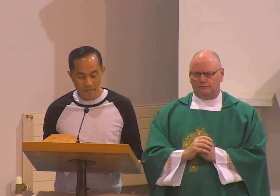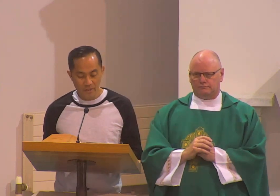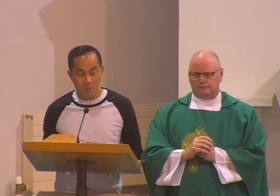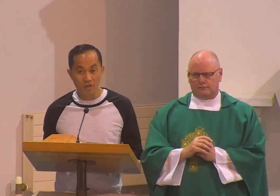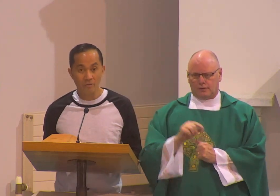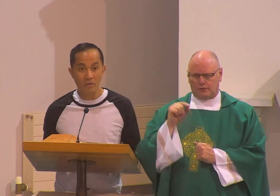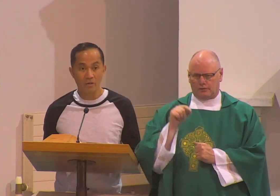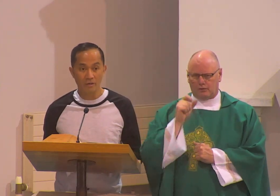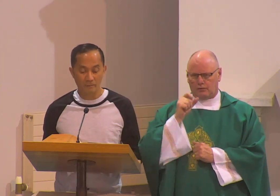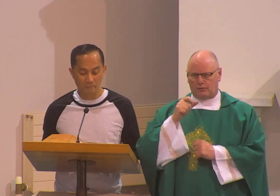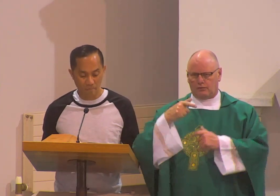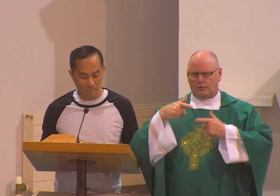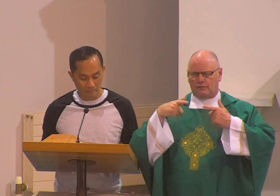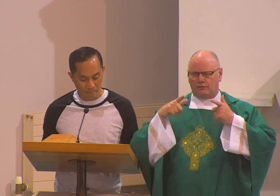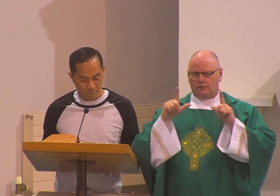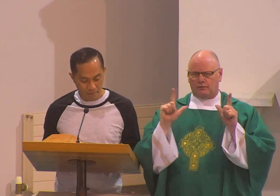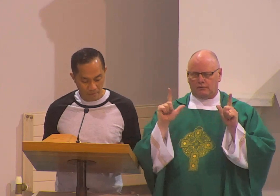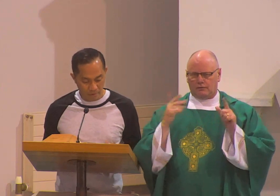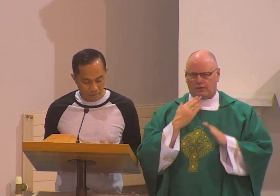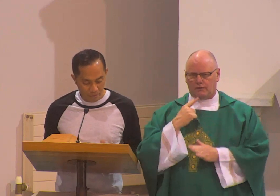This is the word of the Lord.